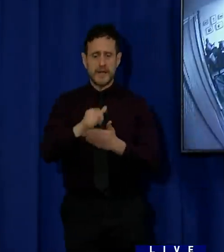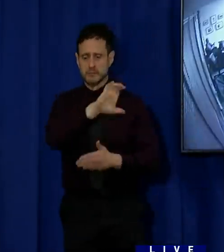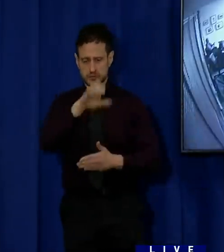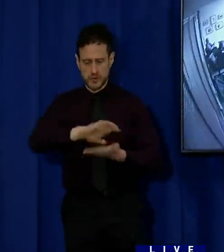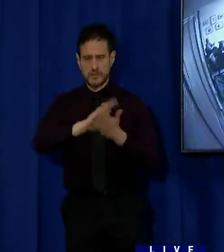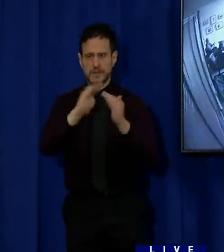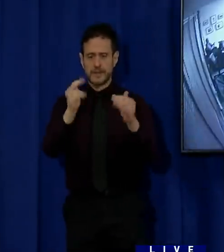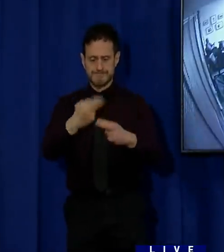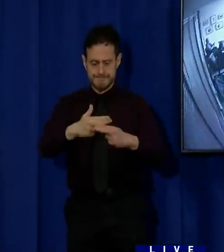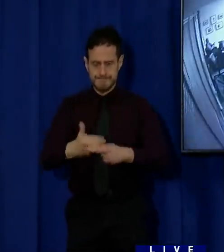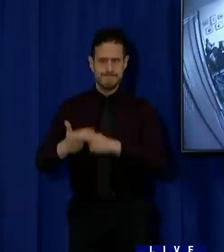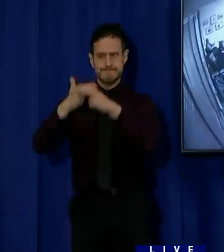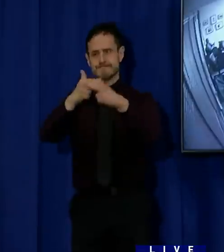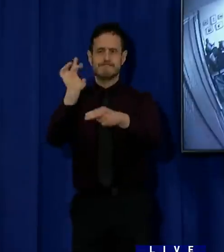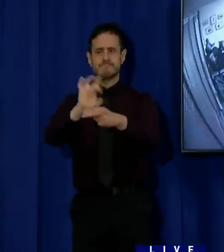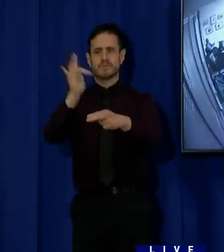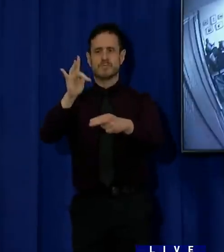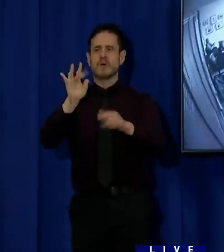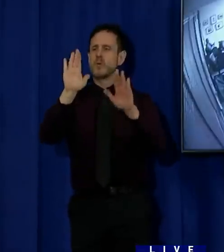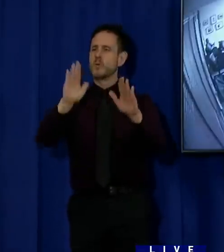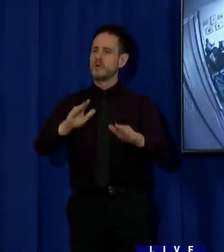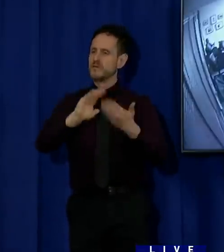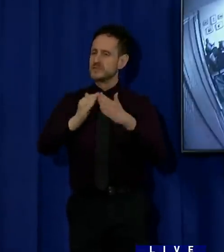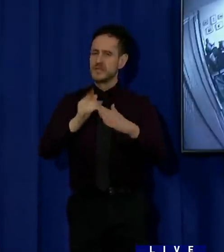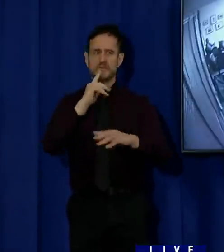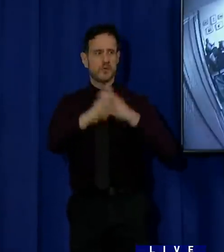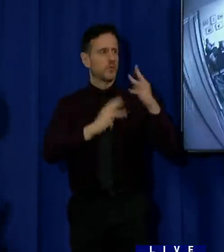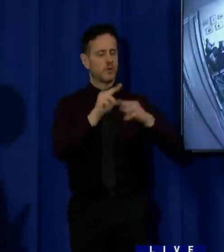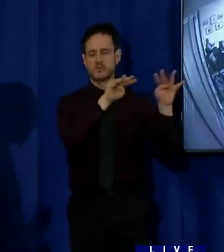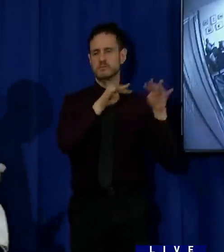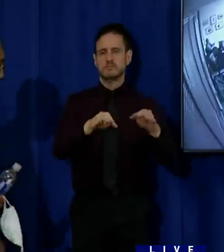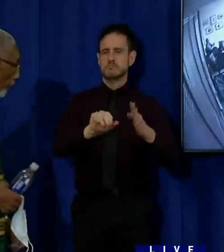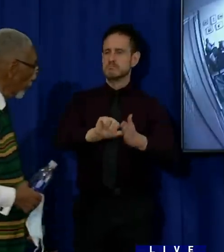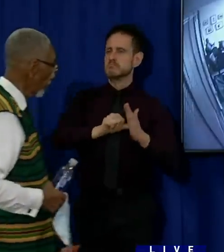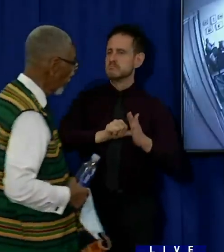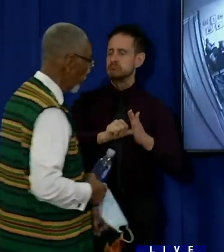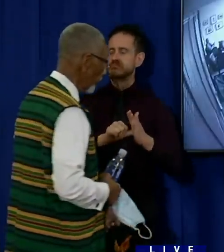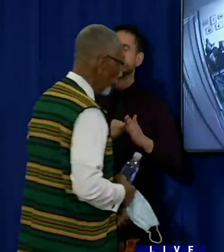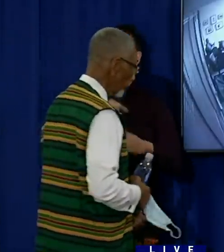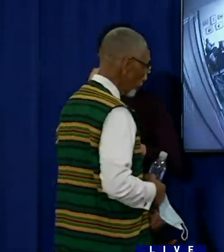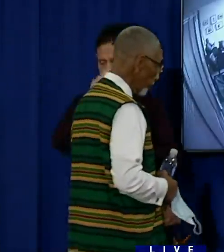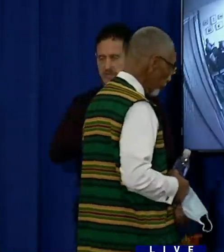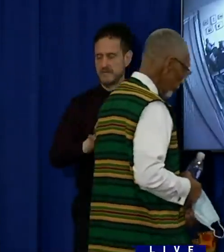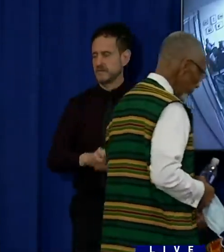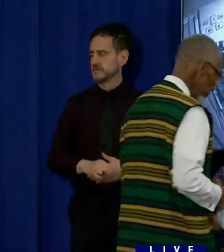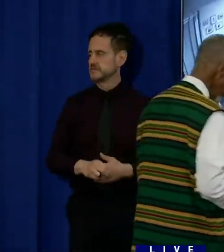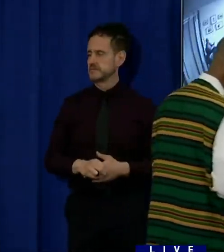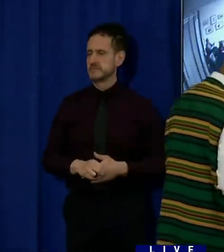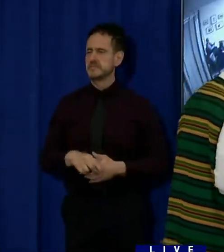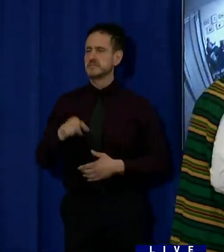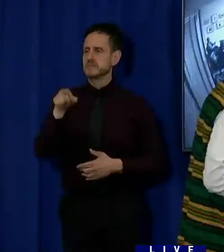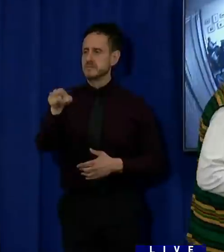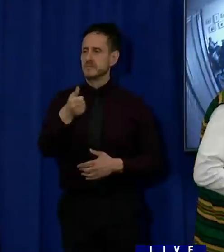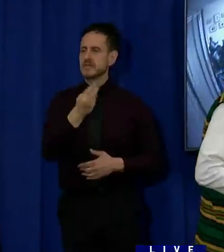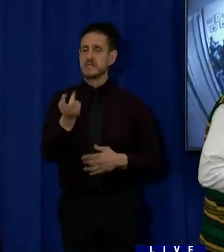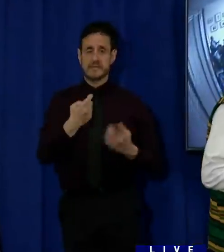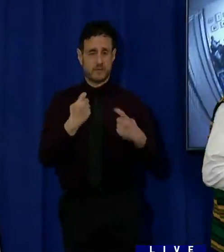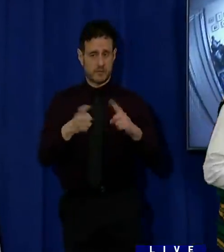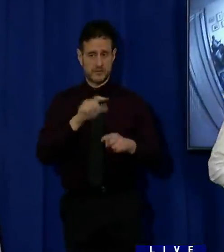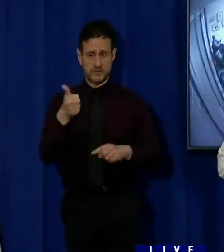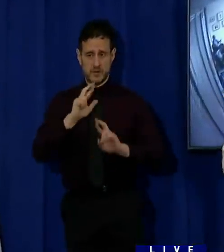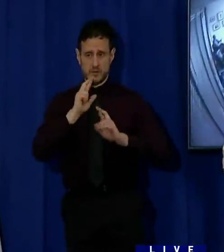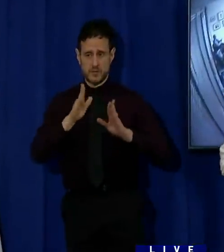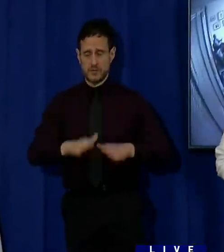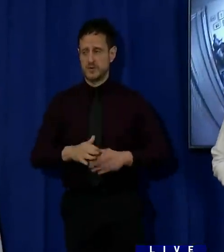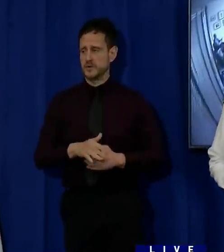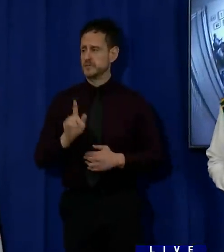believe in her. Thank you, Congressman. Mayor, do you, people, several questions that have been given to me by other reporters.